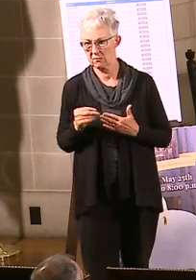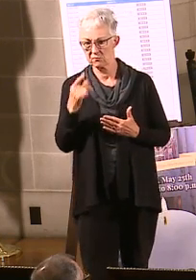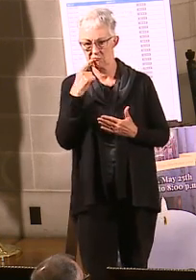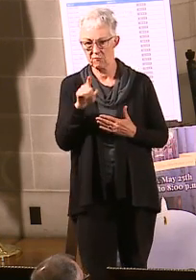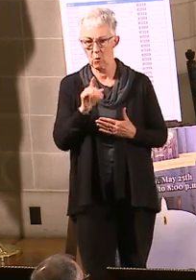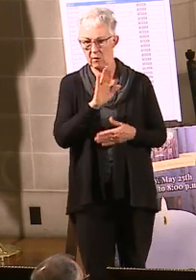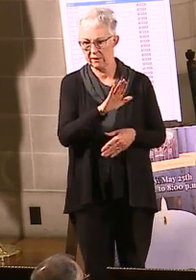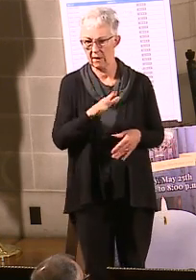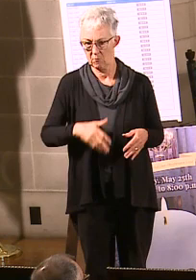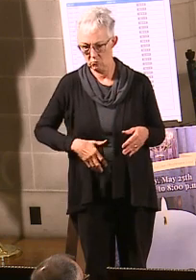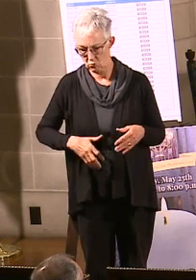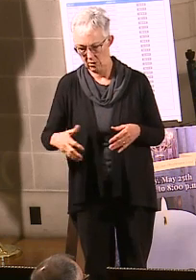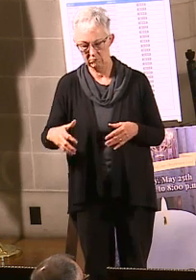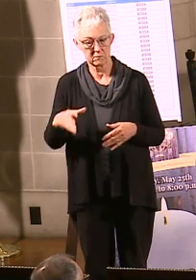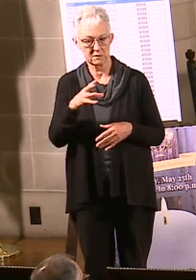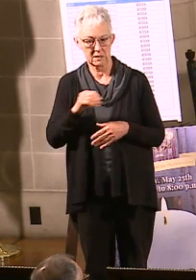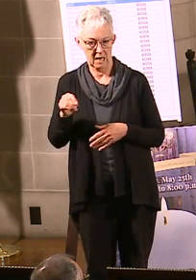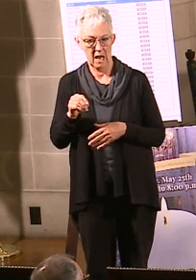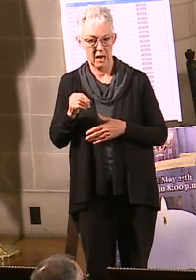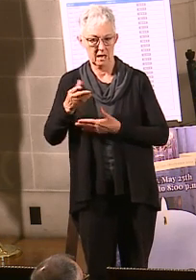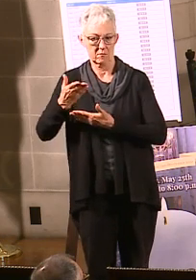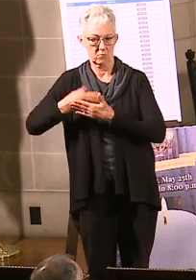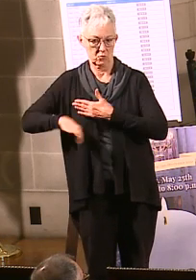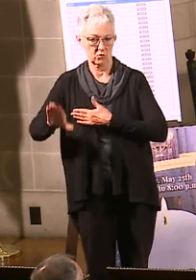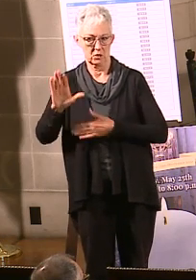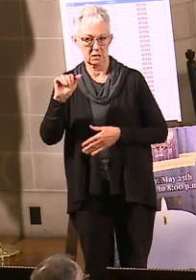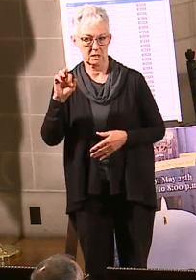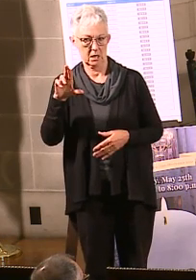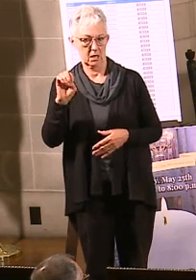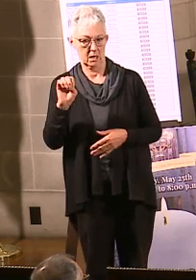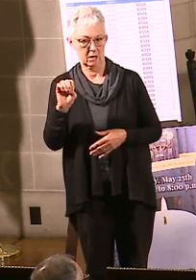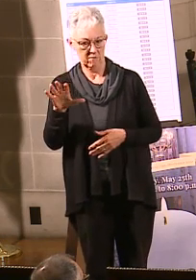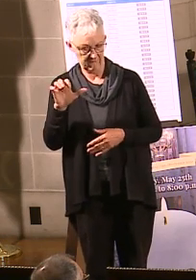care associated with their growing family.